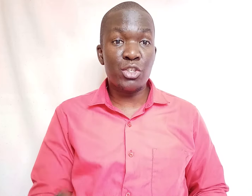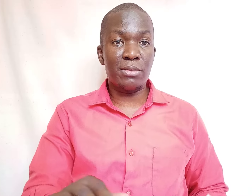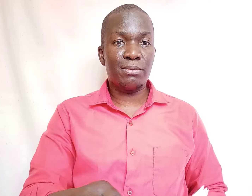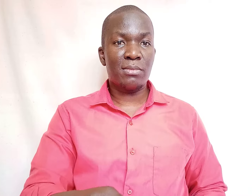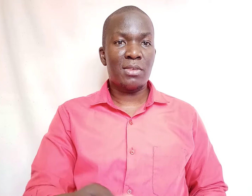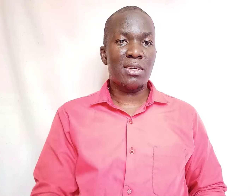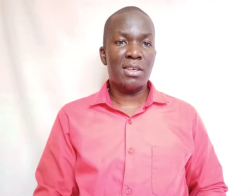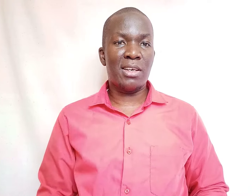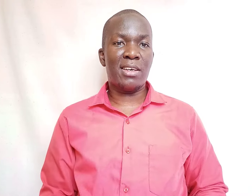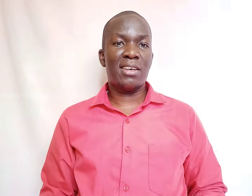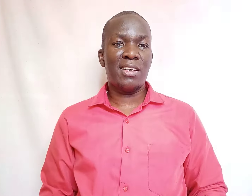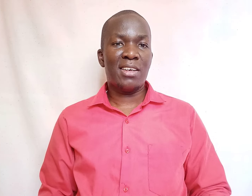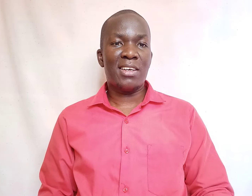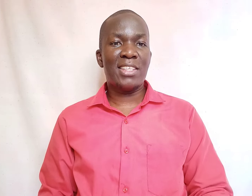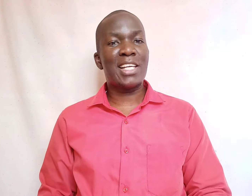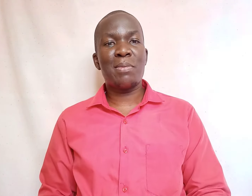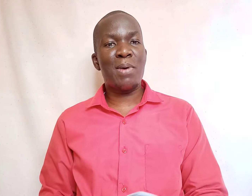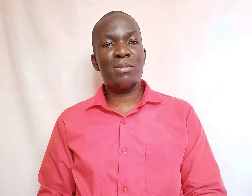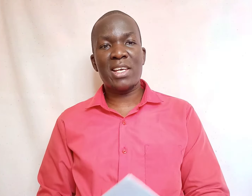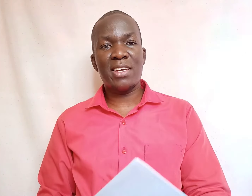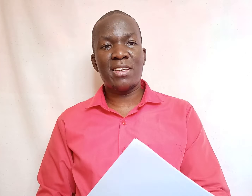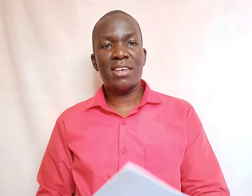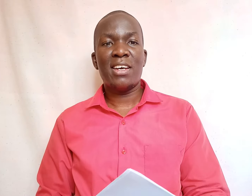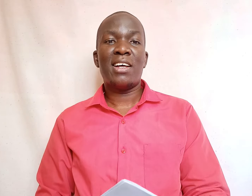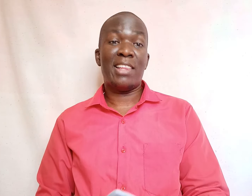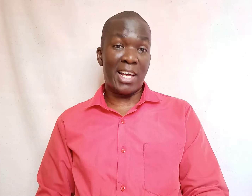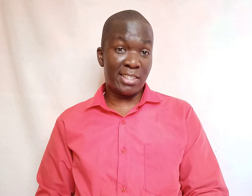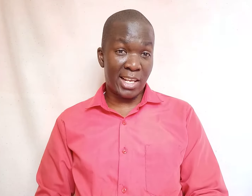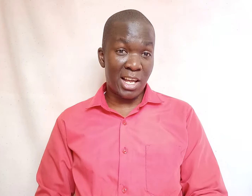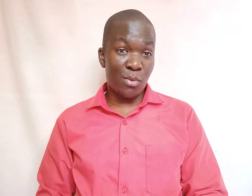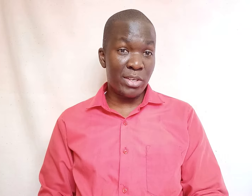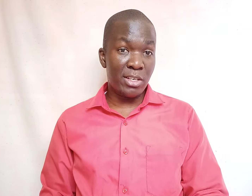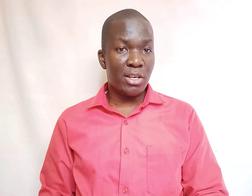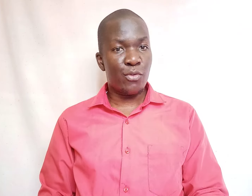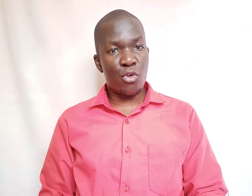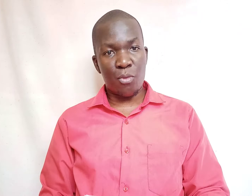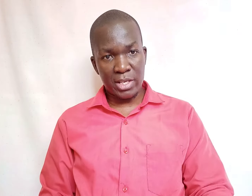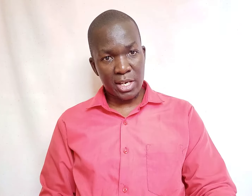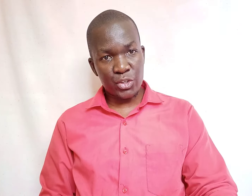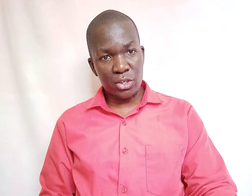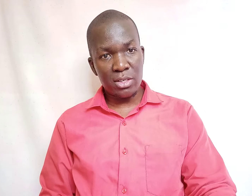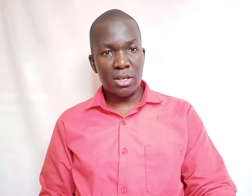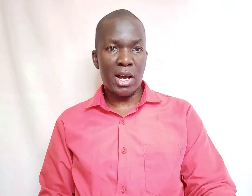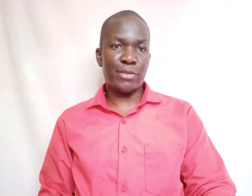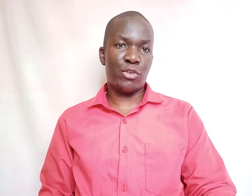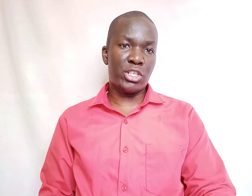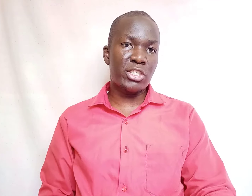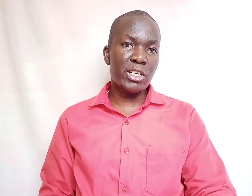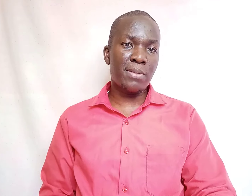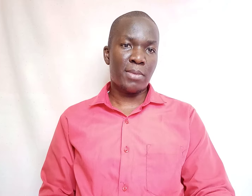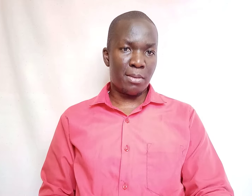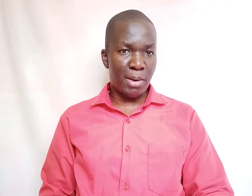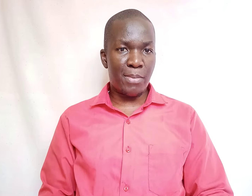interpretation, these are the people I'm saying, learn sign language for communication and for teaching